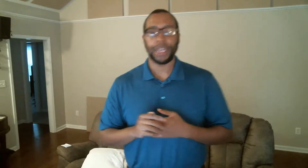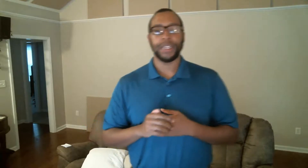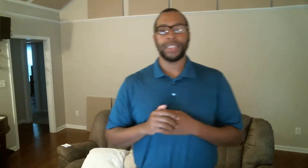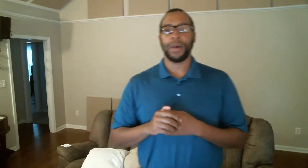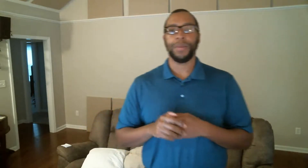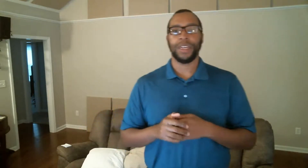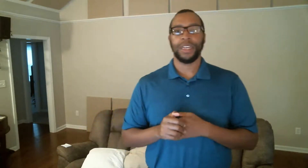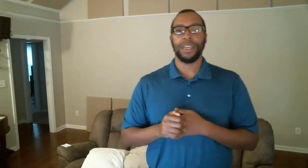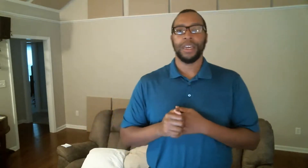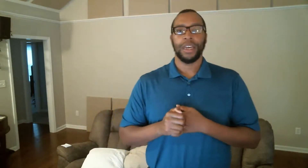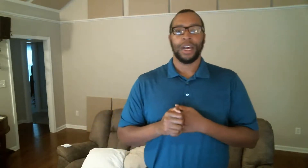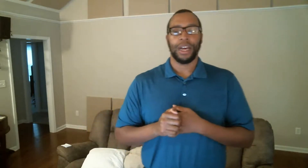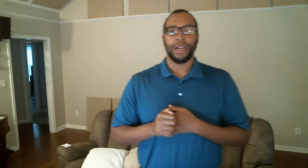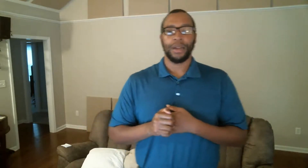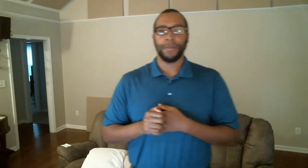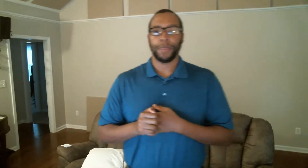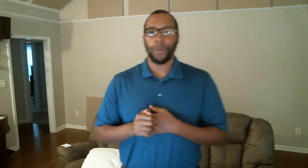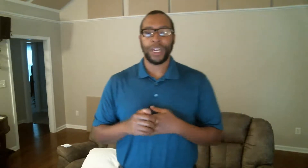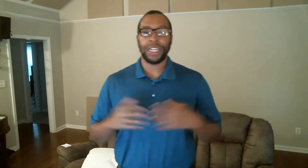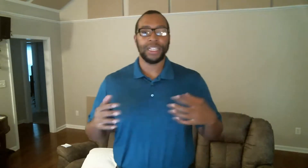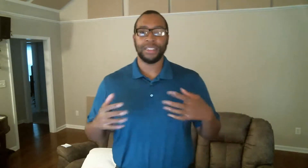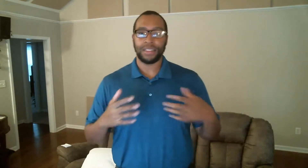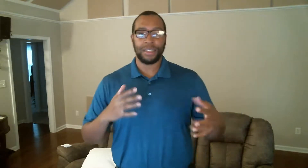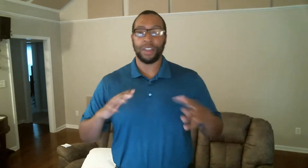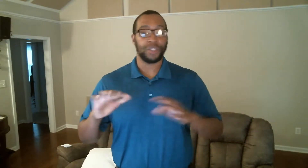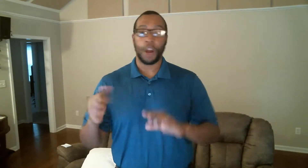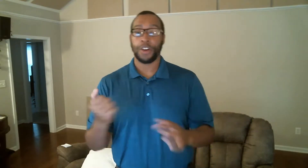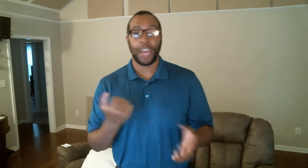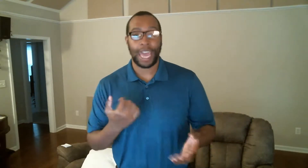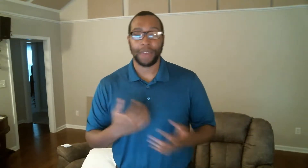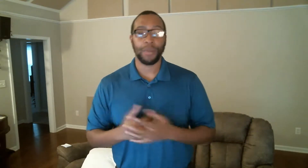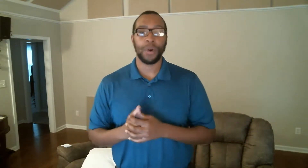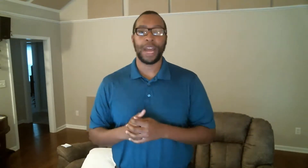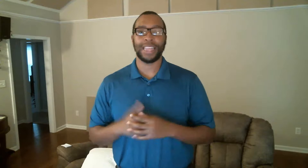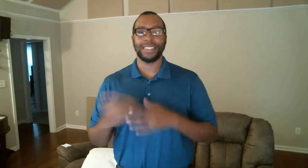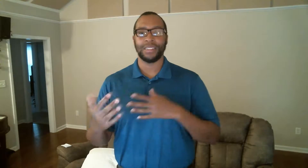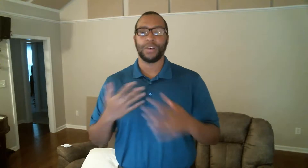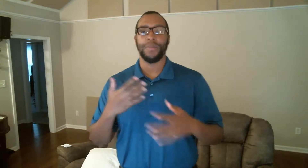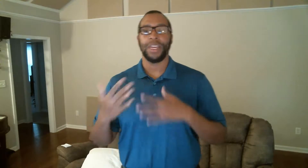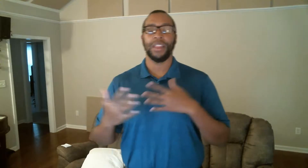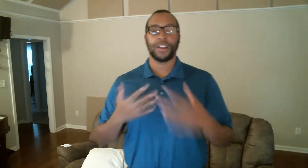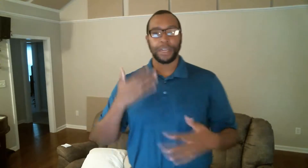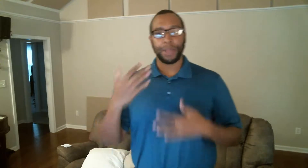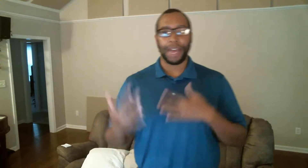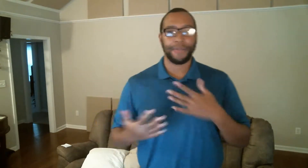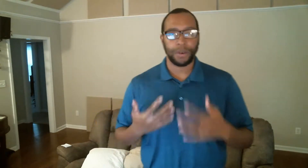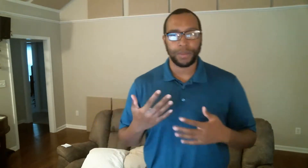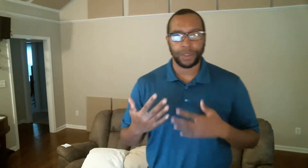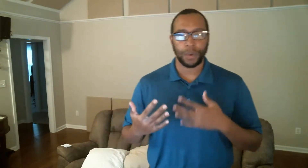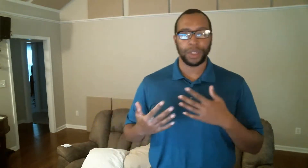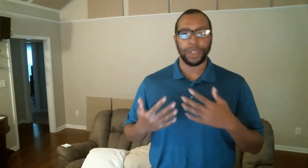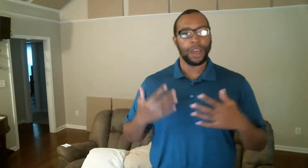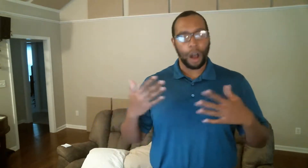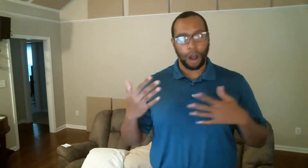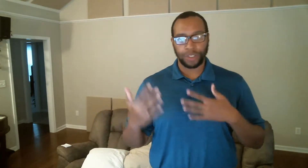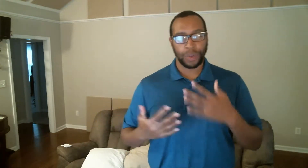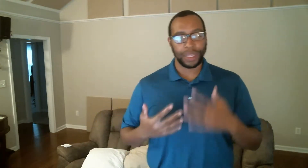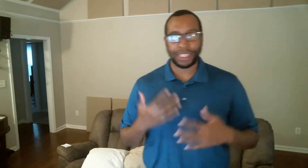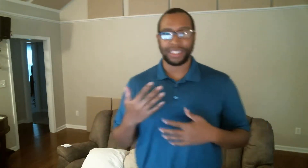Tell me what it is, turn your hand more. This is going to be a learning platform. So we're all doing this